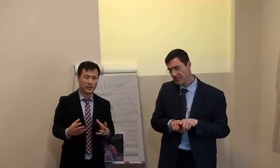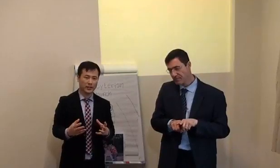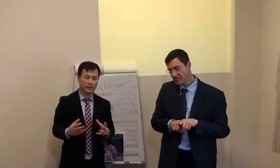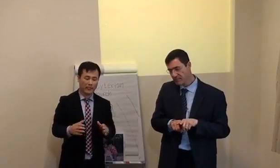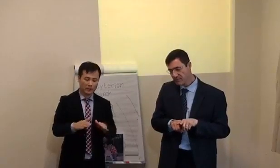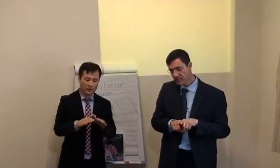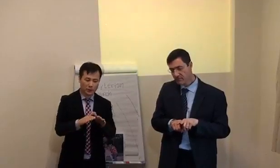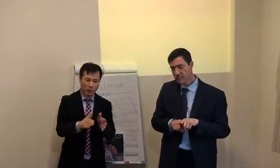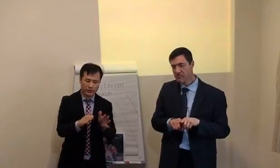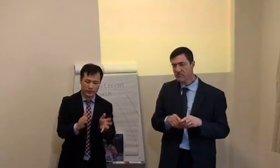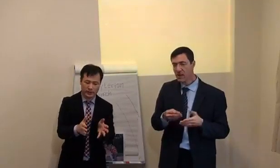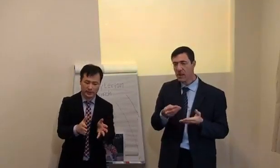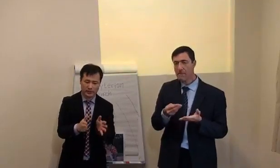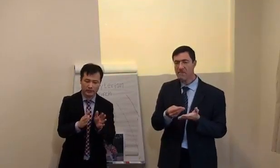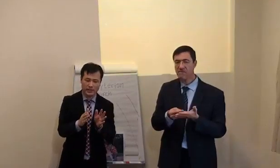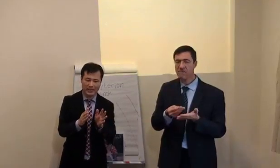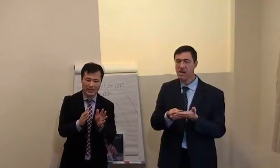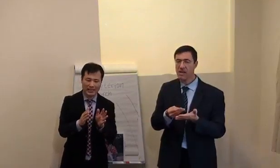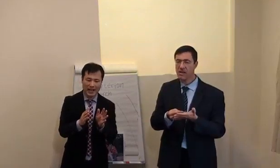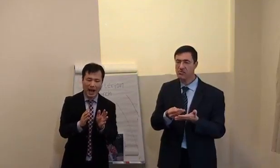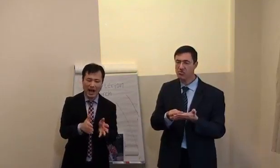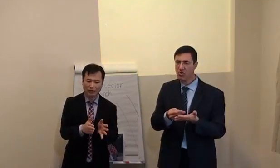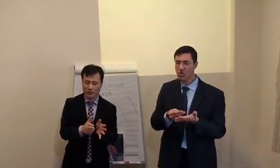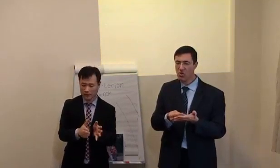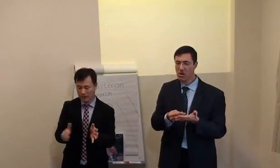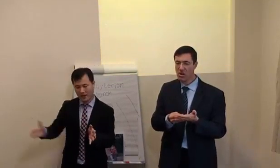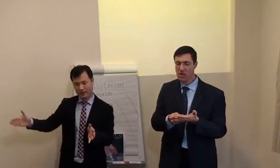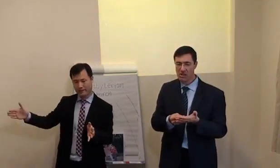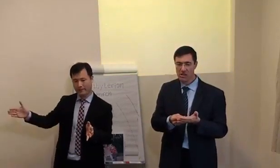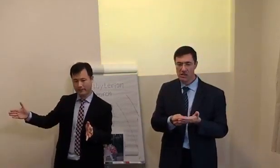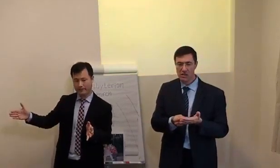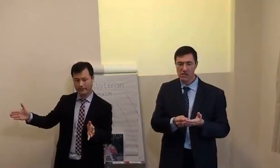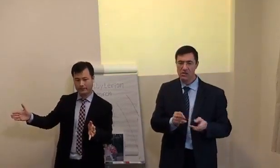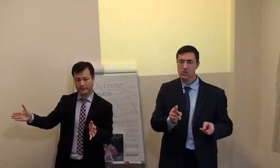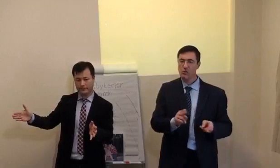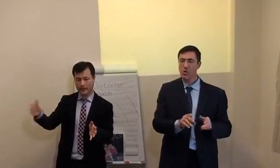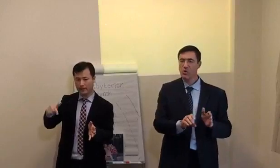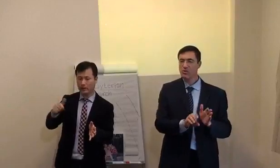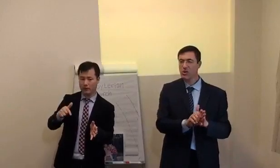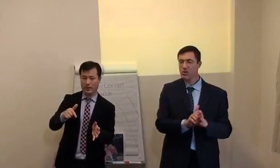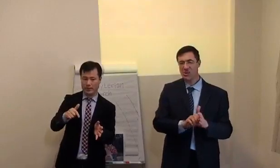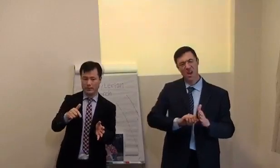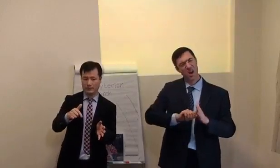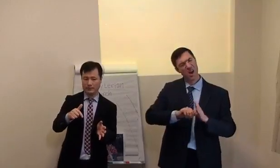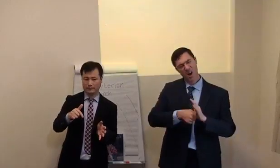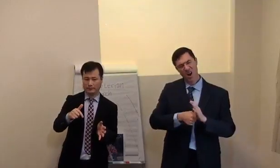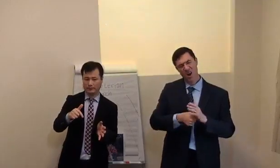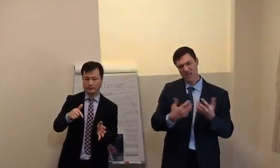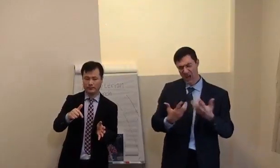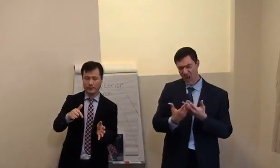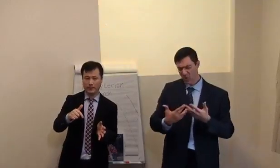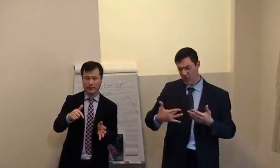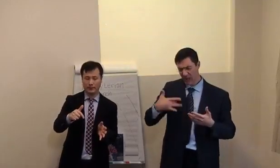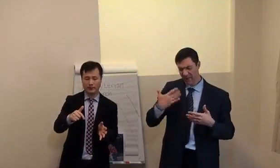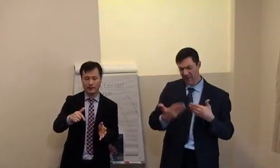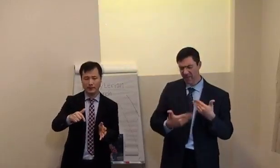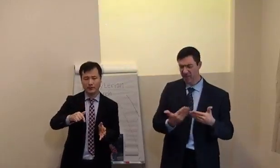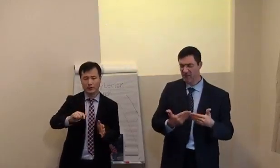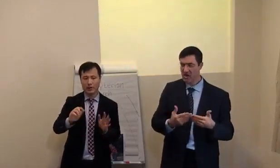financially, small churches really hard to survive in Korea. Yeah. The